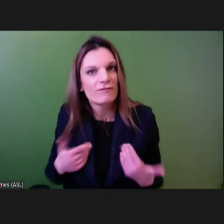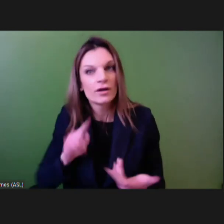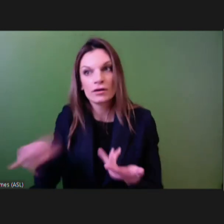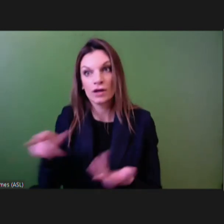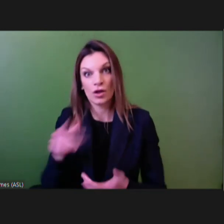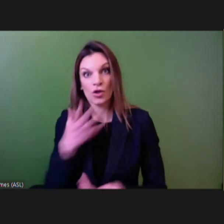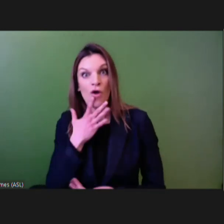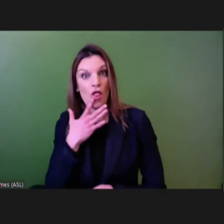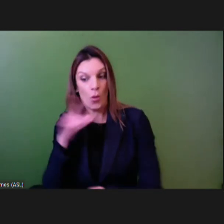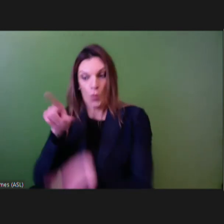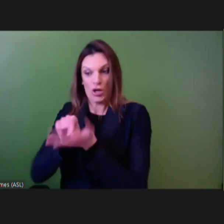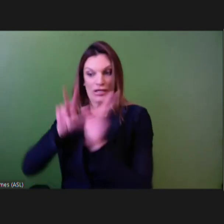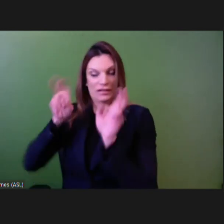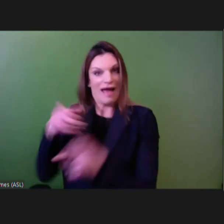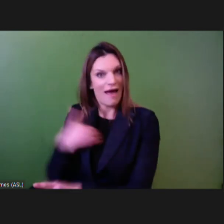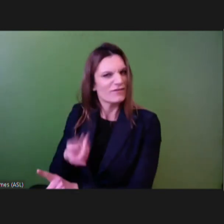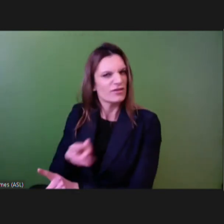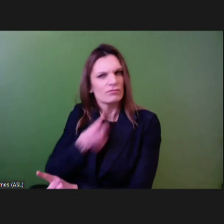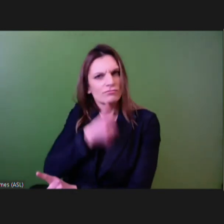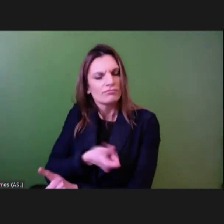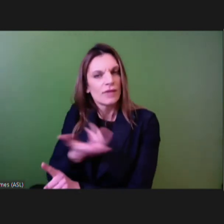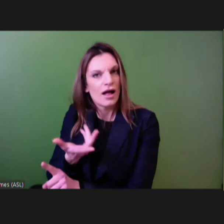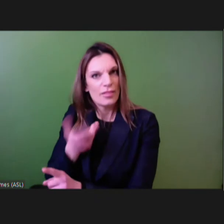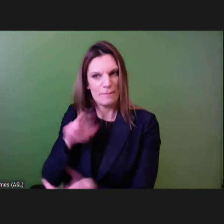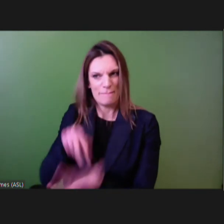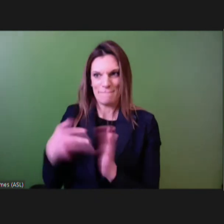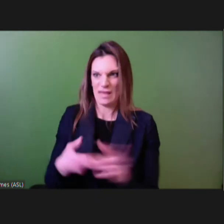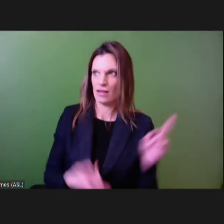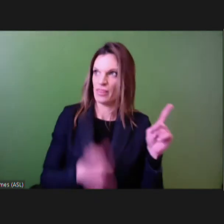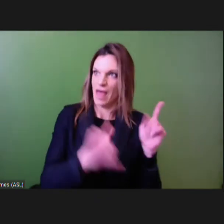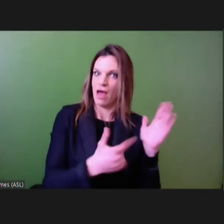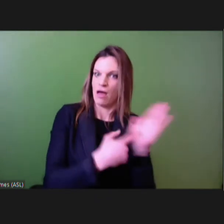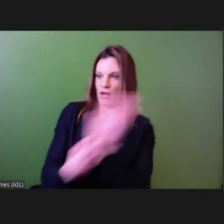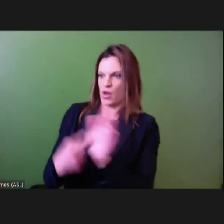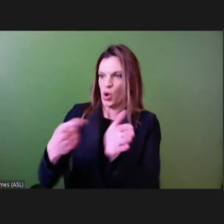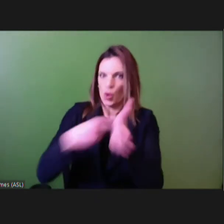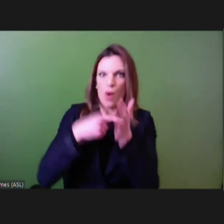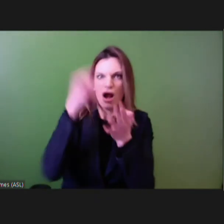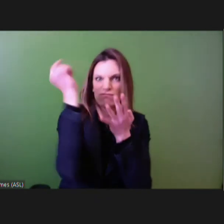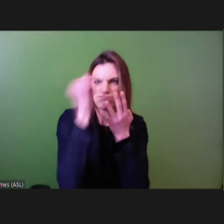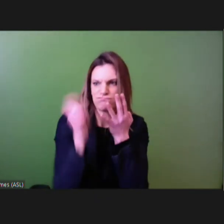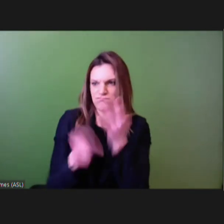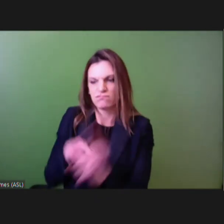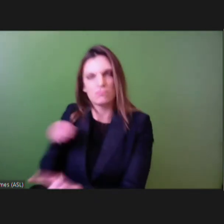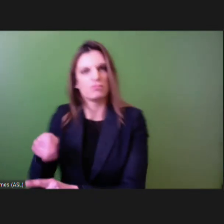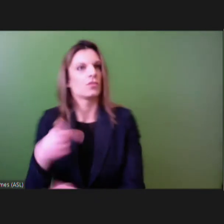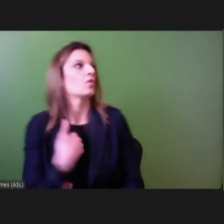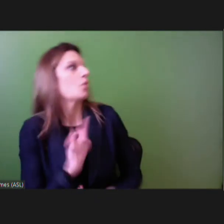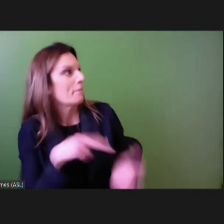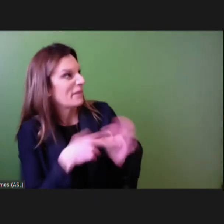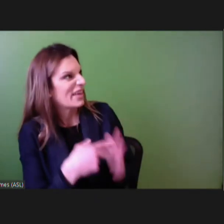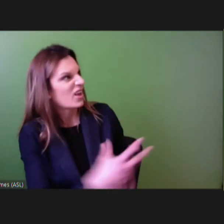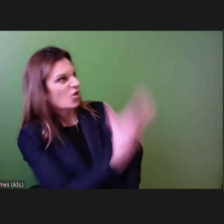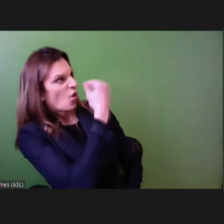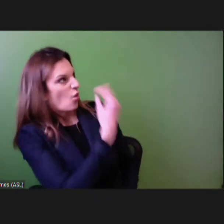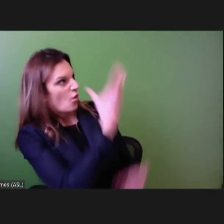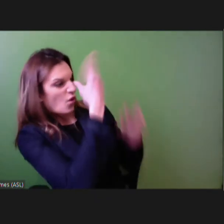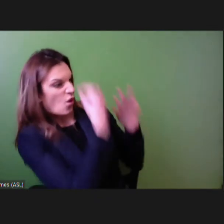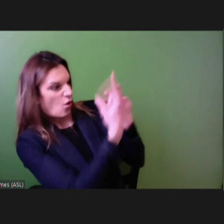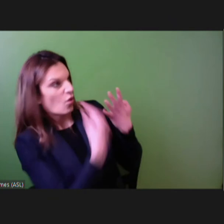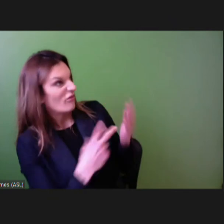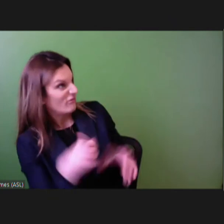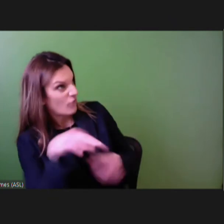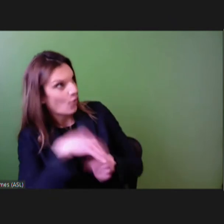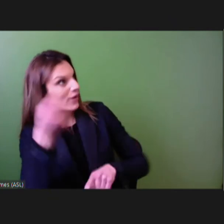these bills try to construct. So for a resident of my community who doesn't have that kind of access, they mail in to get their